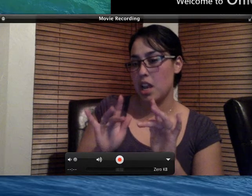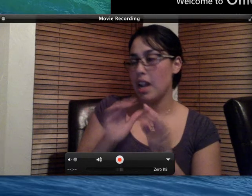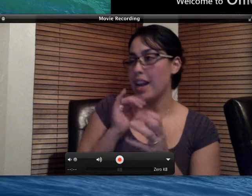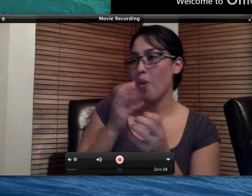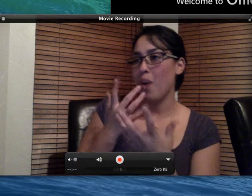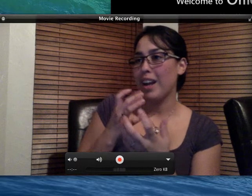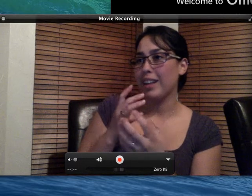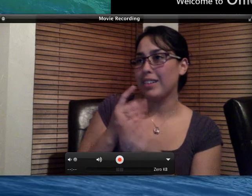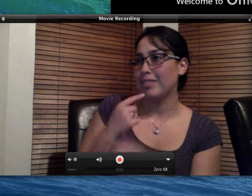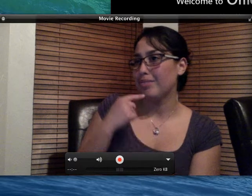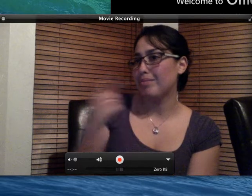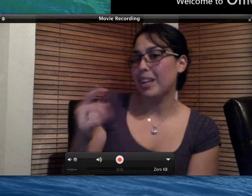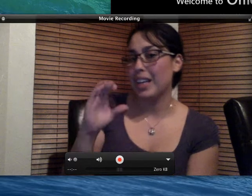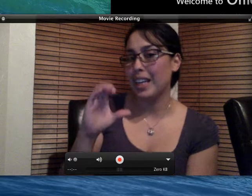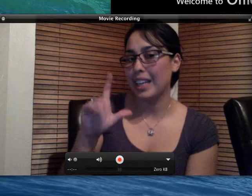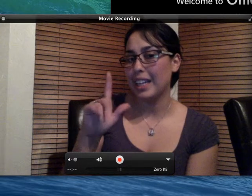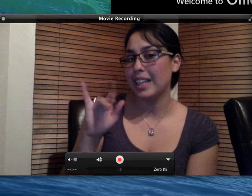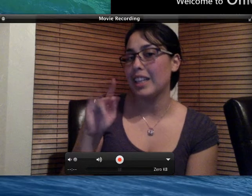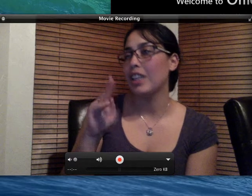now.